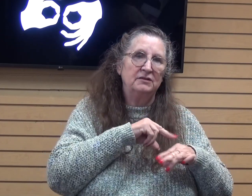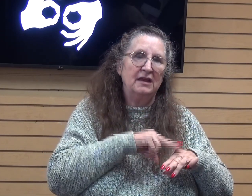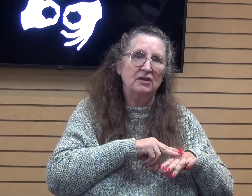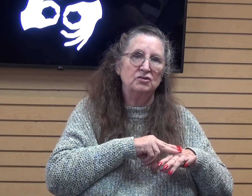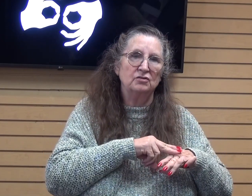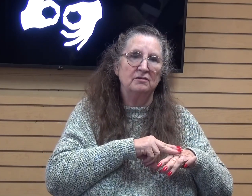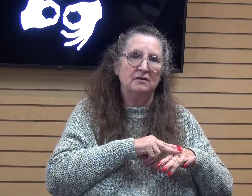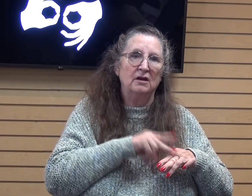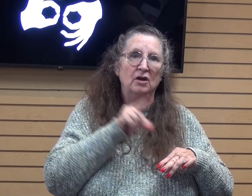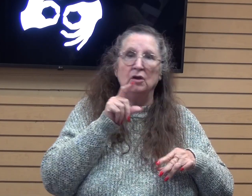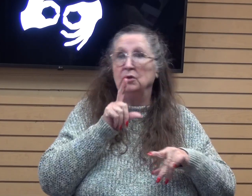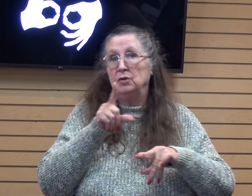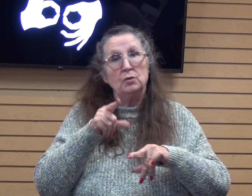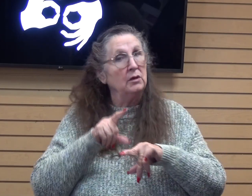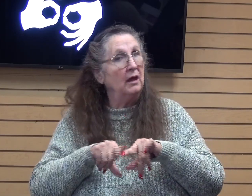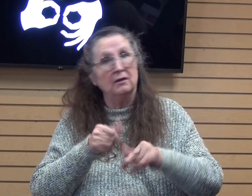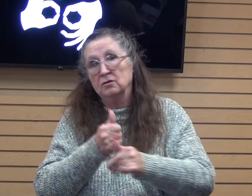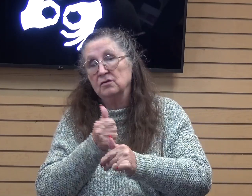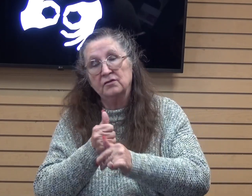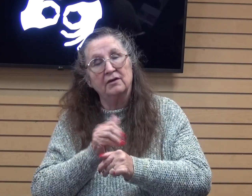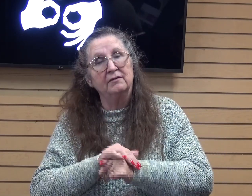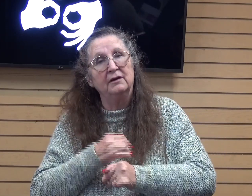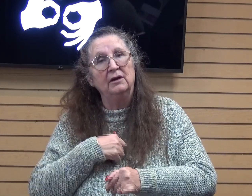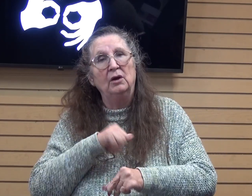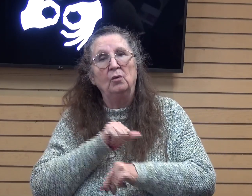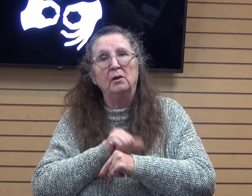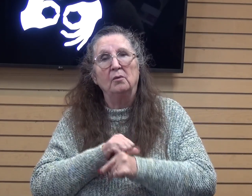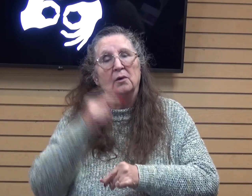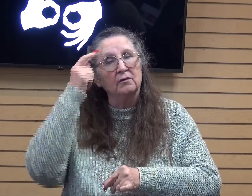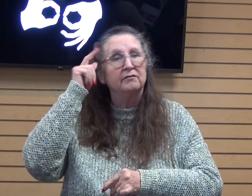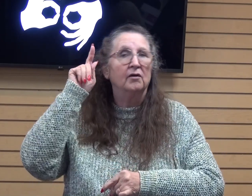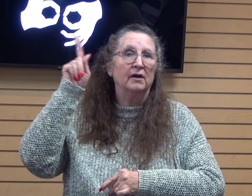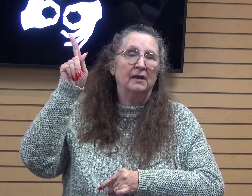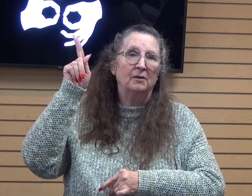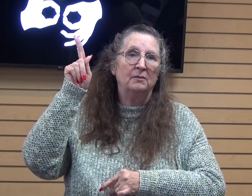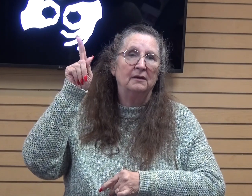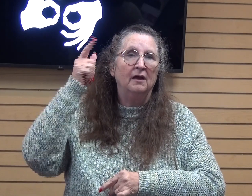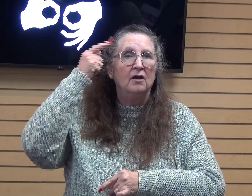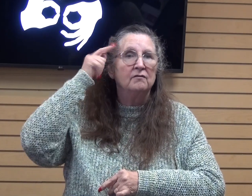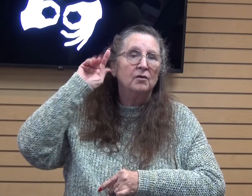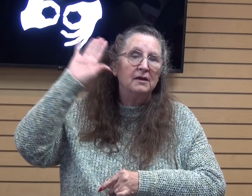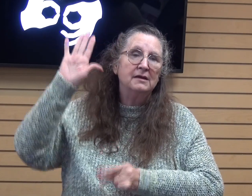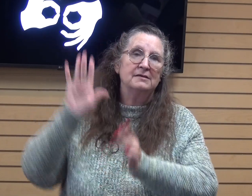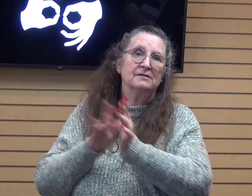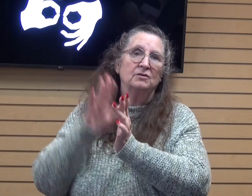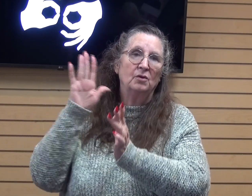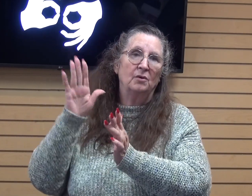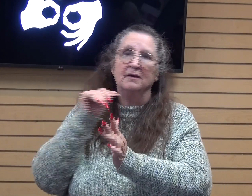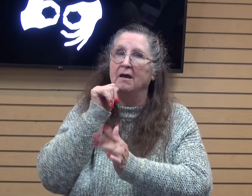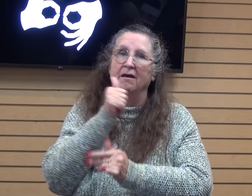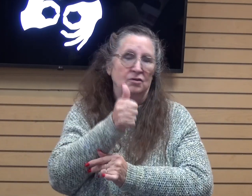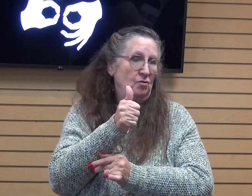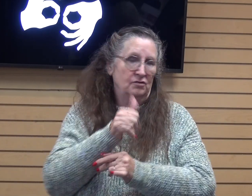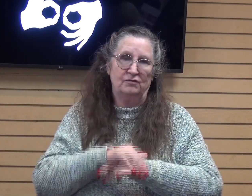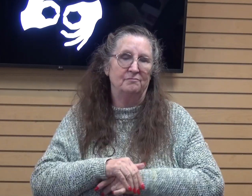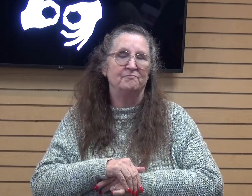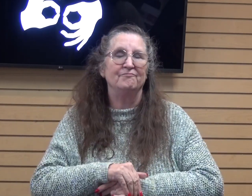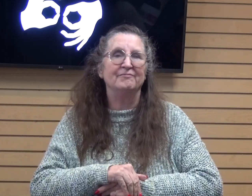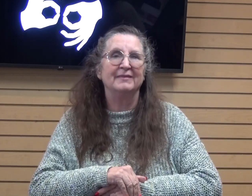you can't. We work for Him, and it's for His glory, not yours. And as we see in the